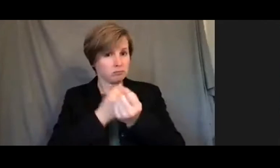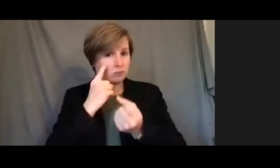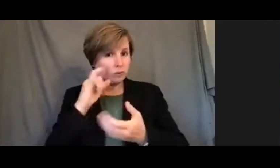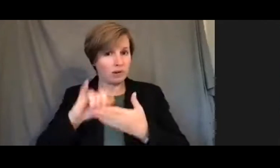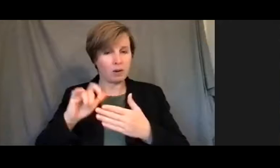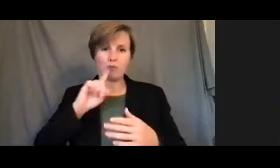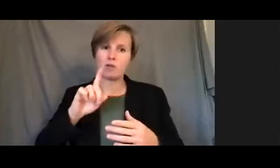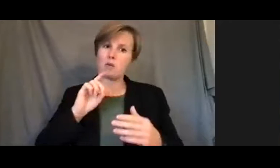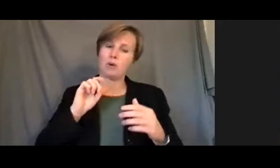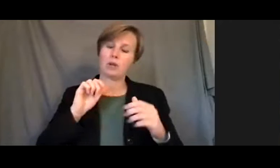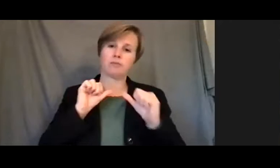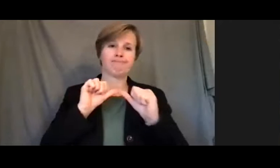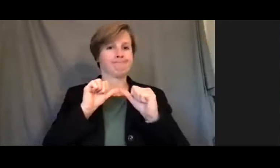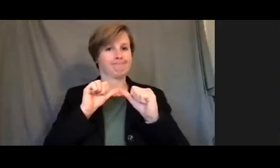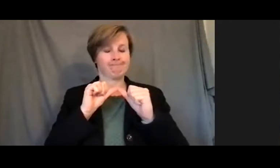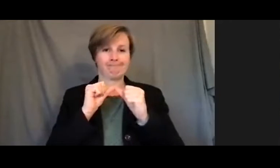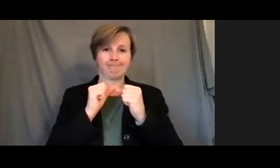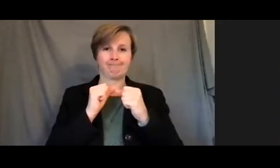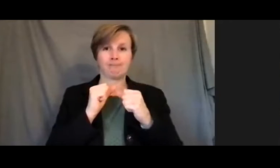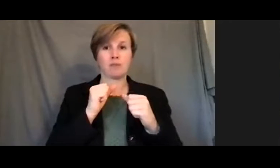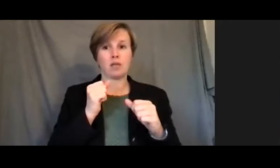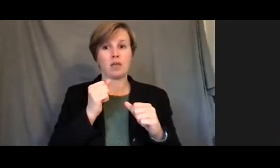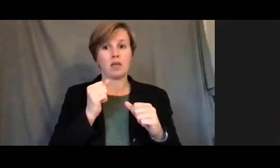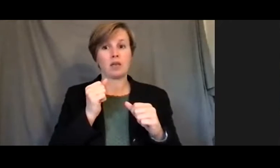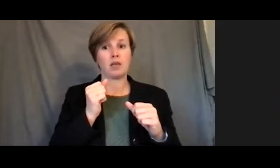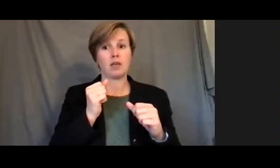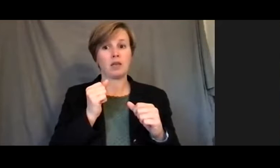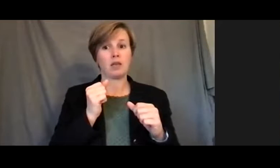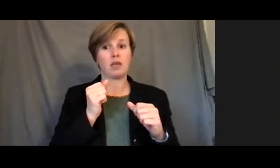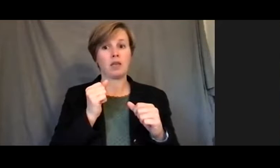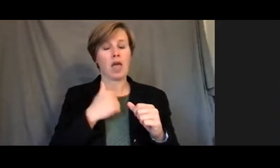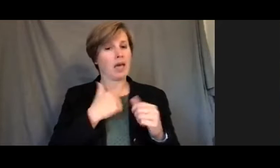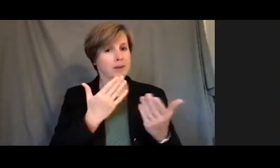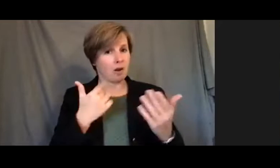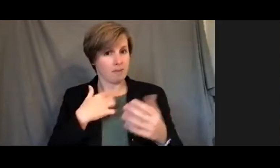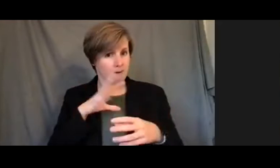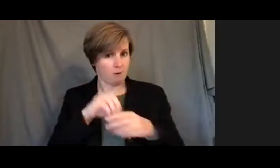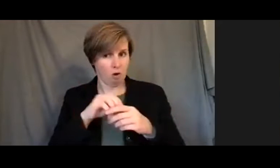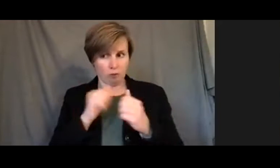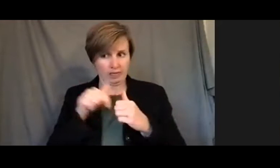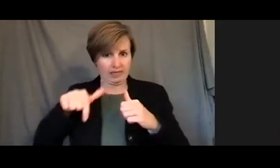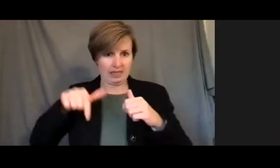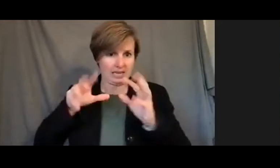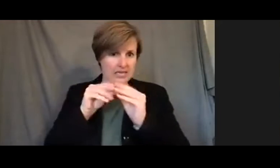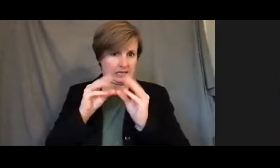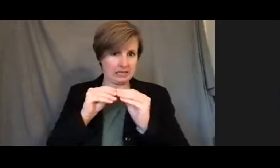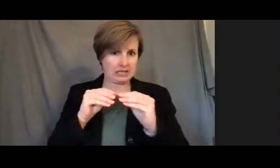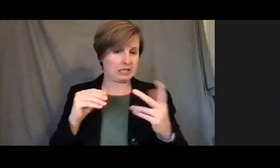helpful and supportive. So I'm here. This is I've participated in these